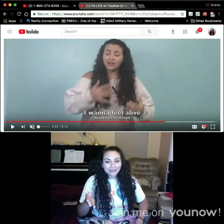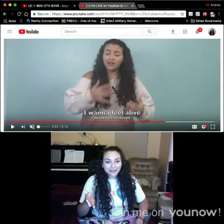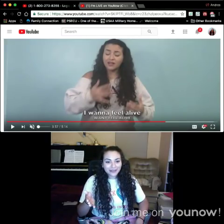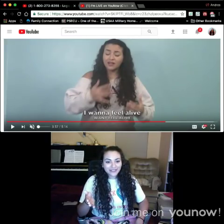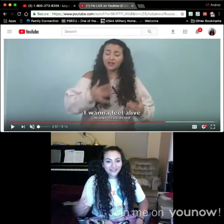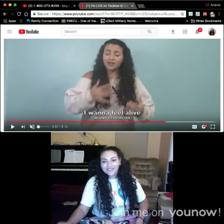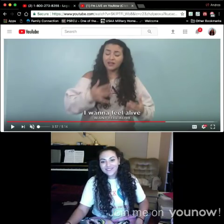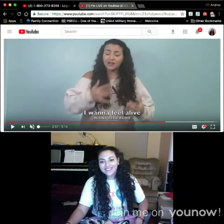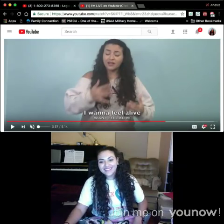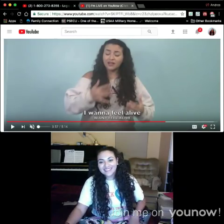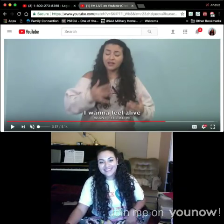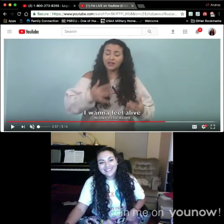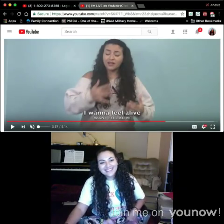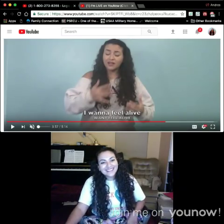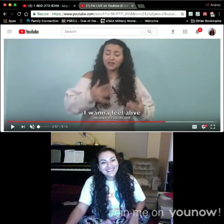Option number 2.